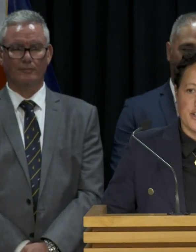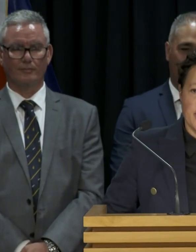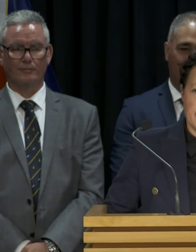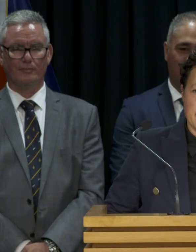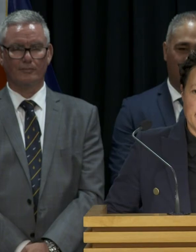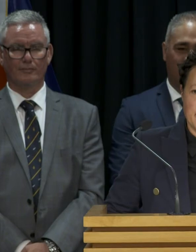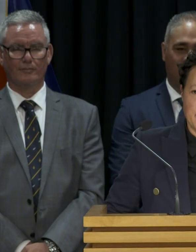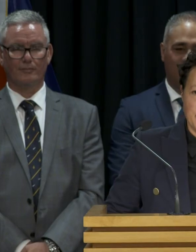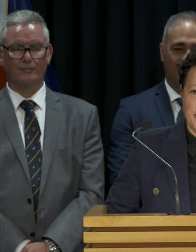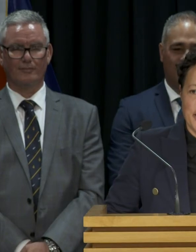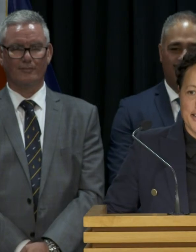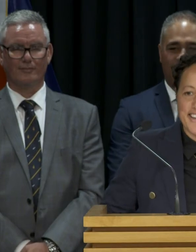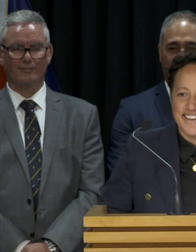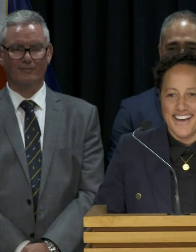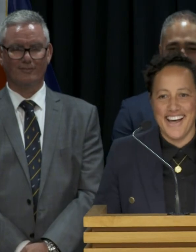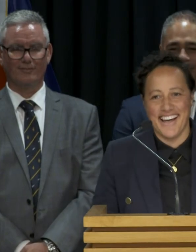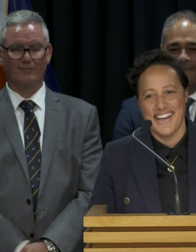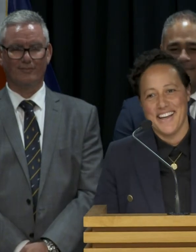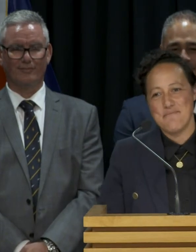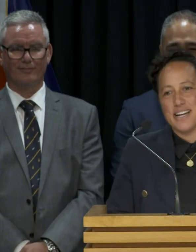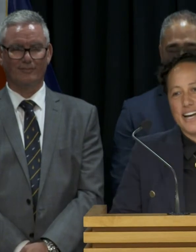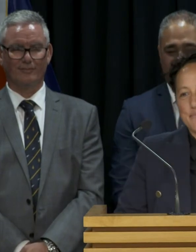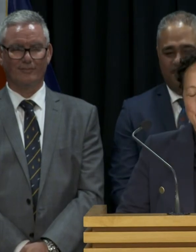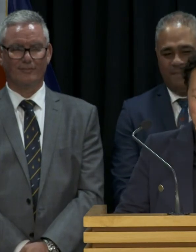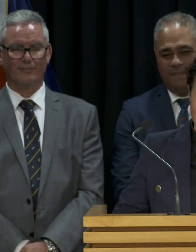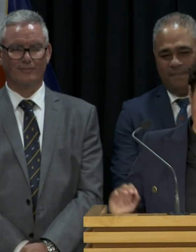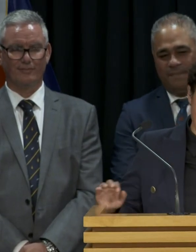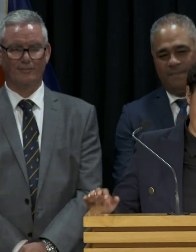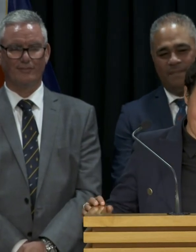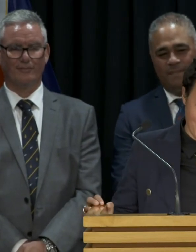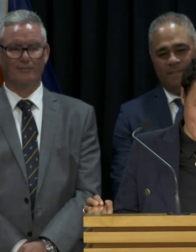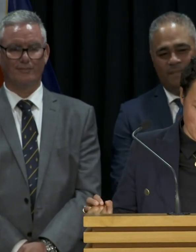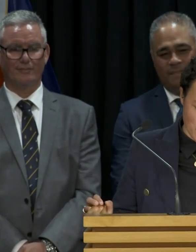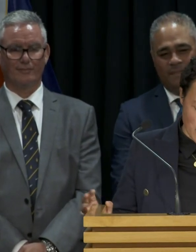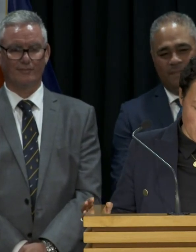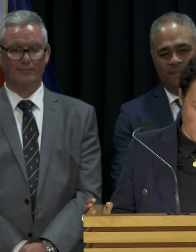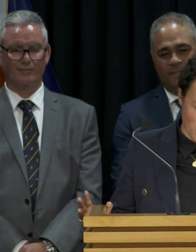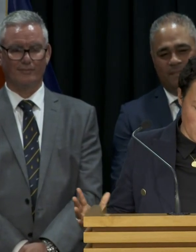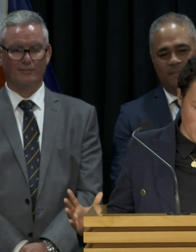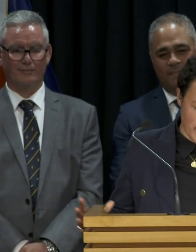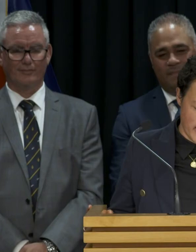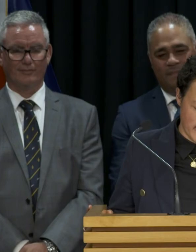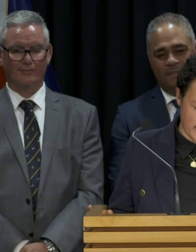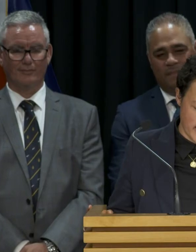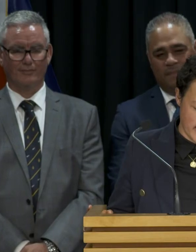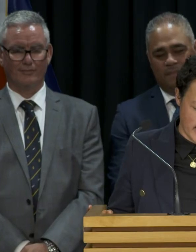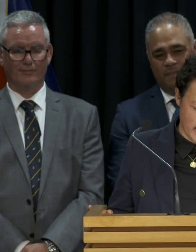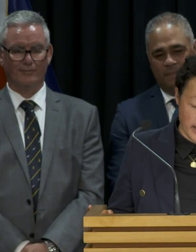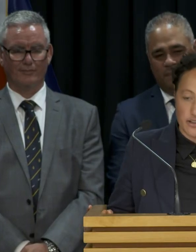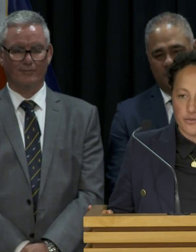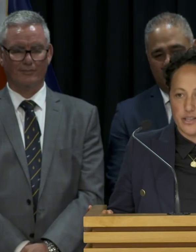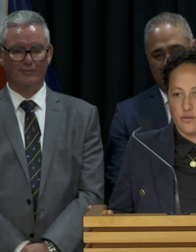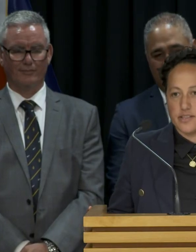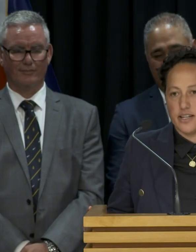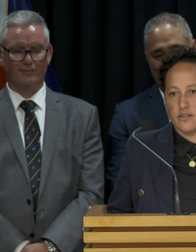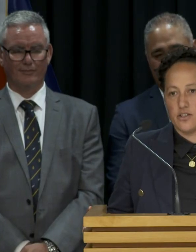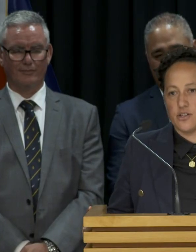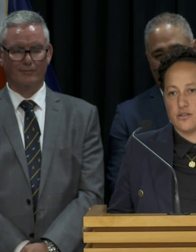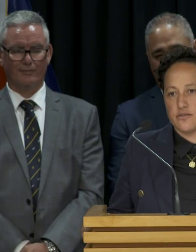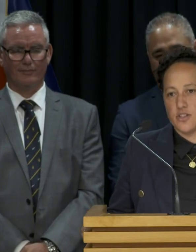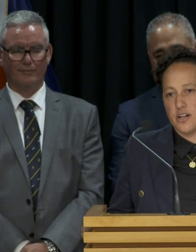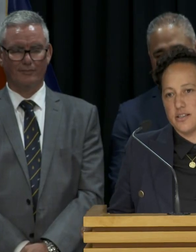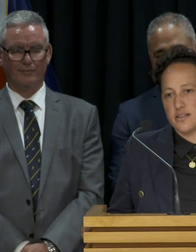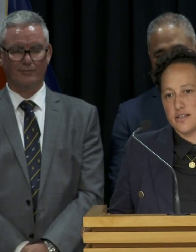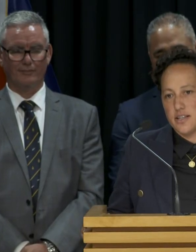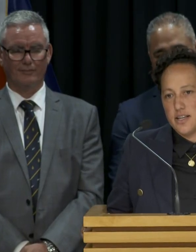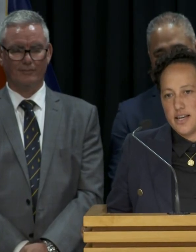this question earlier, and I said, I don't know. But I think, look, all I can say is that, yeah, look, we all stand on the